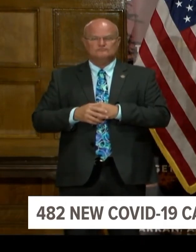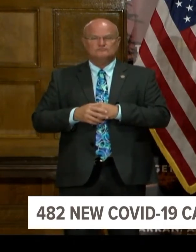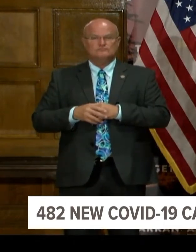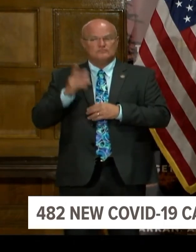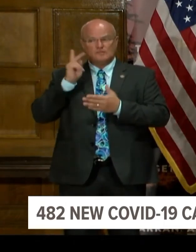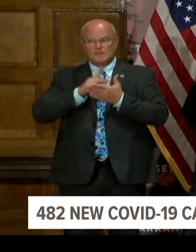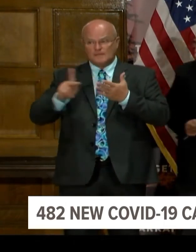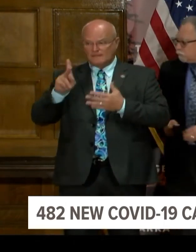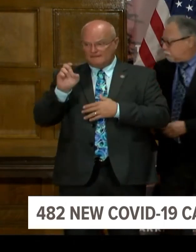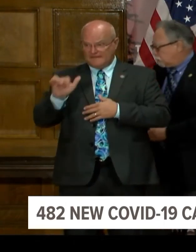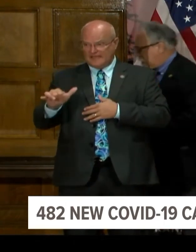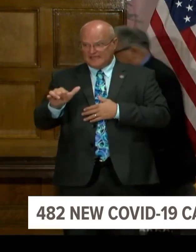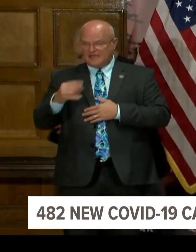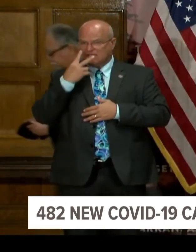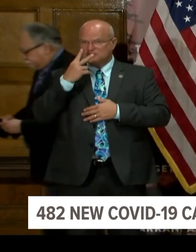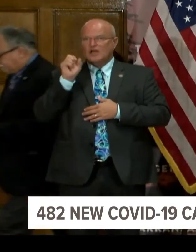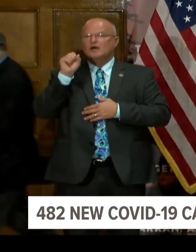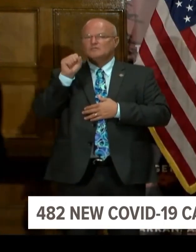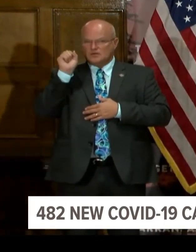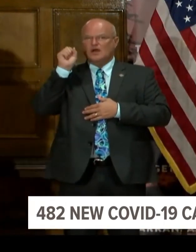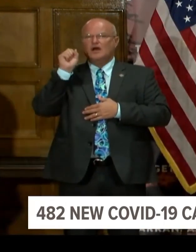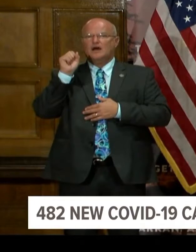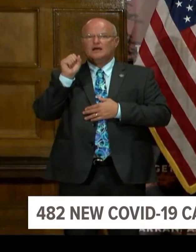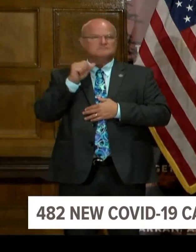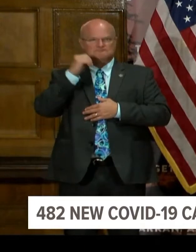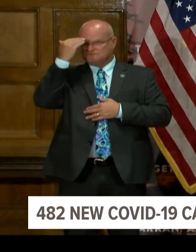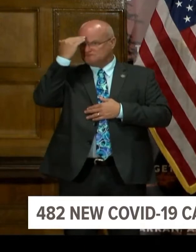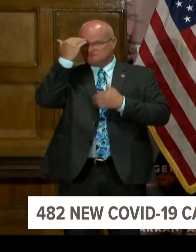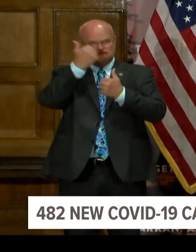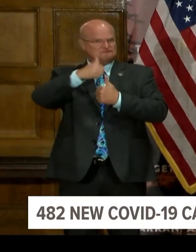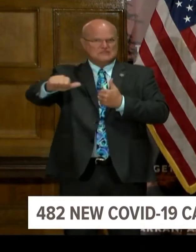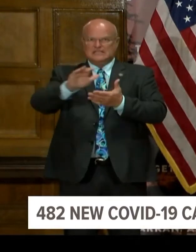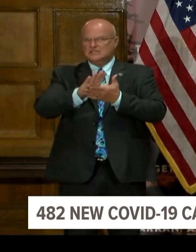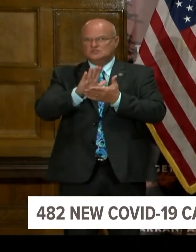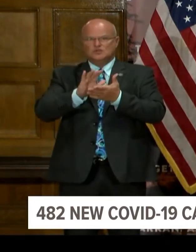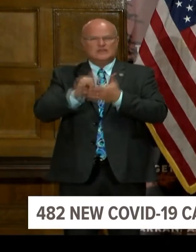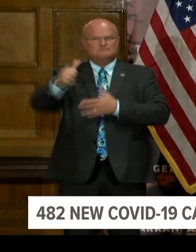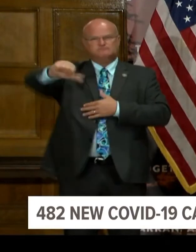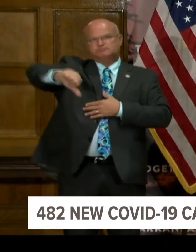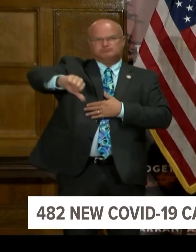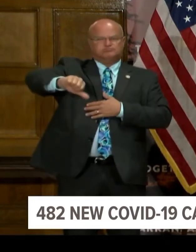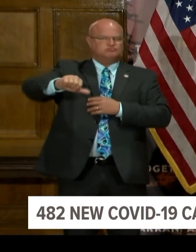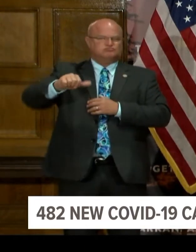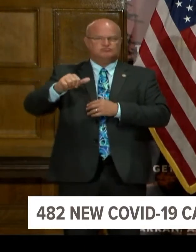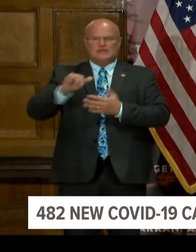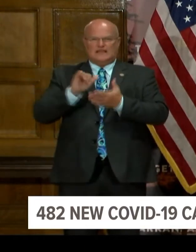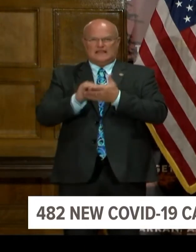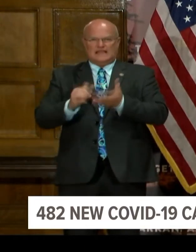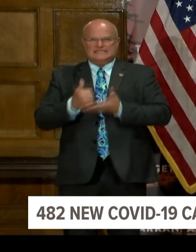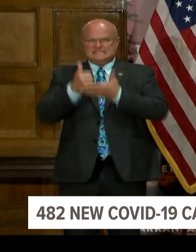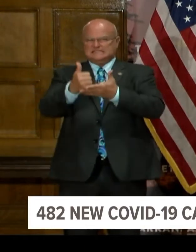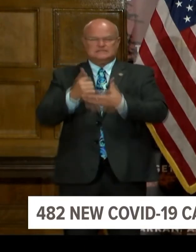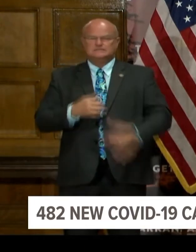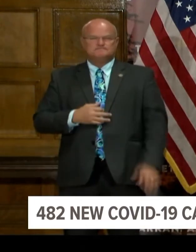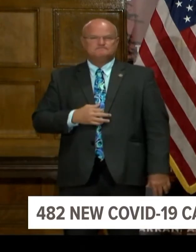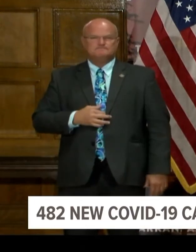And Secretary Key, I just saw him nod and affirm that he's not aware of any schools that have declined that